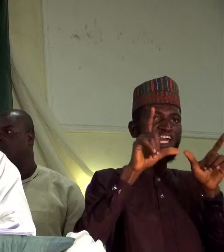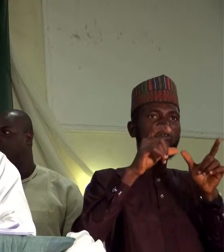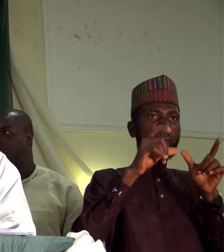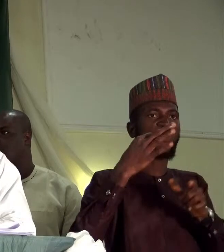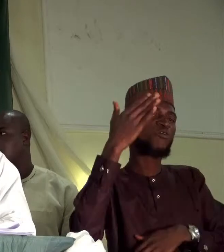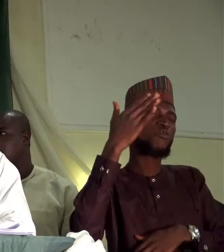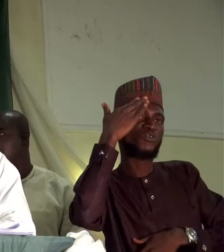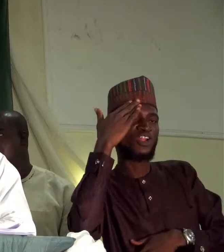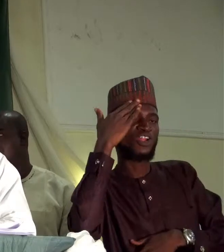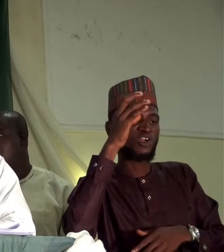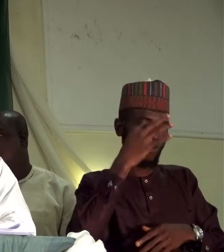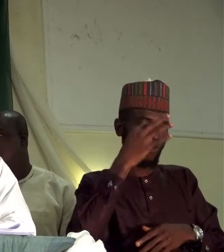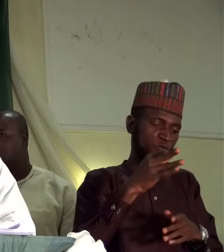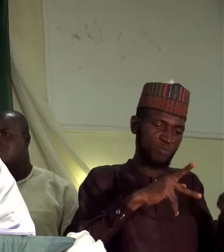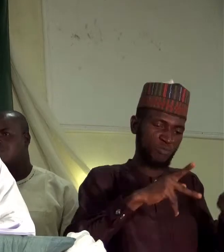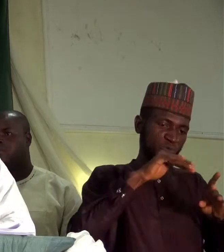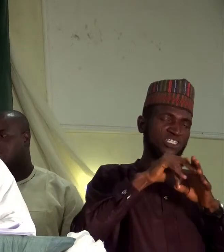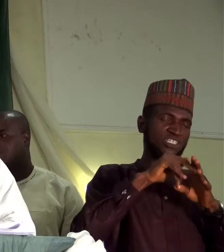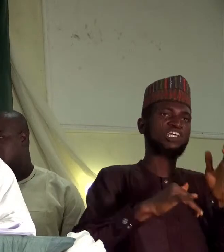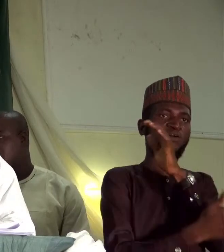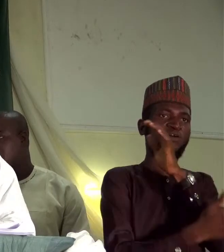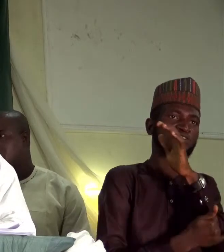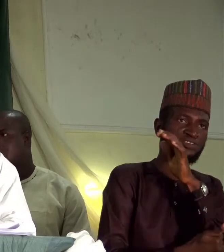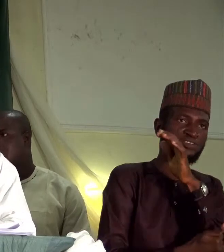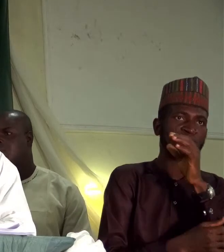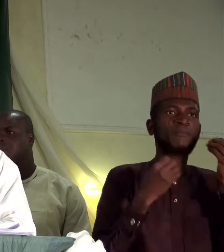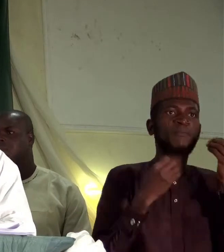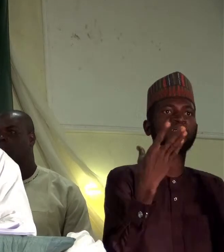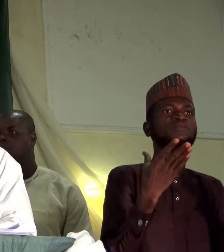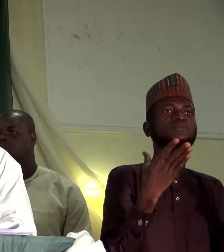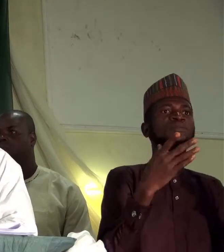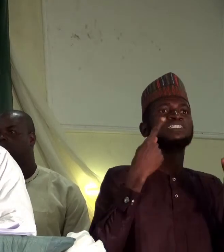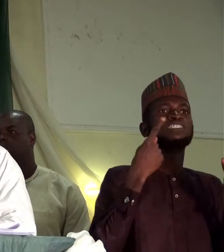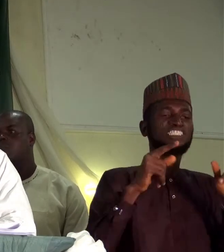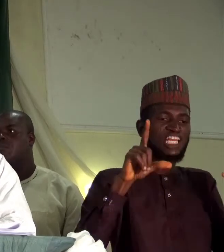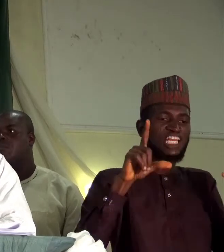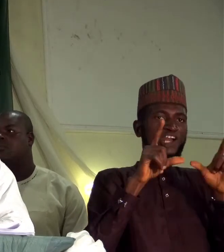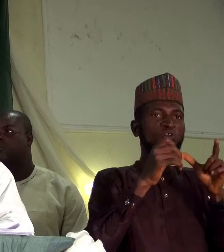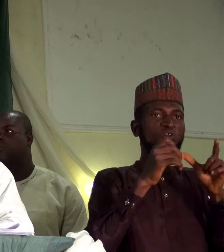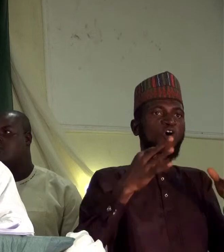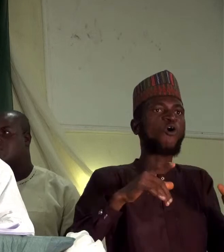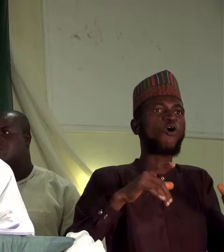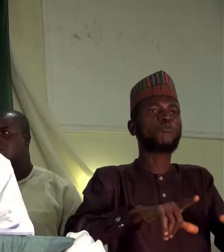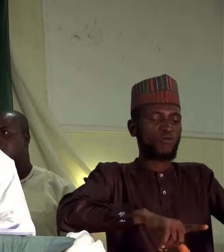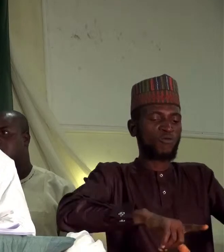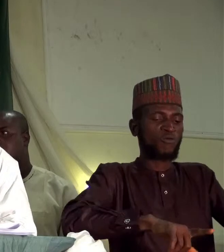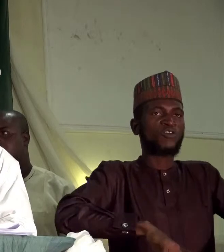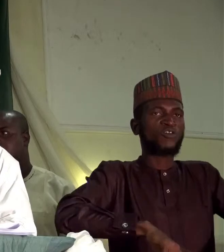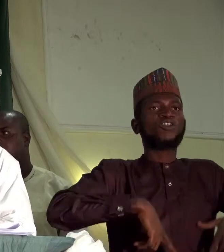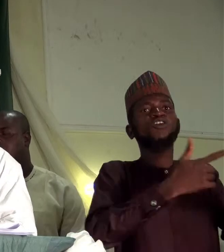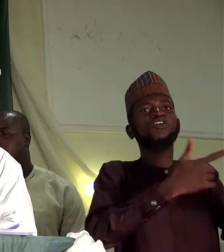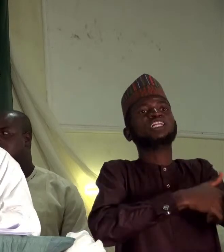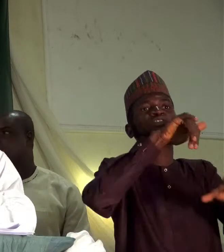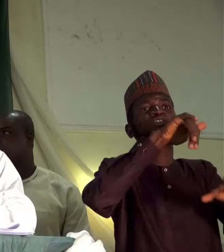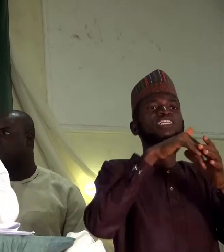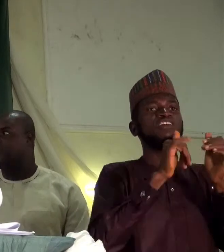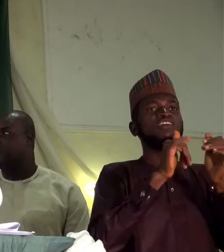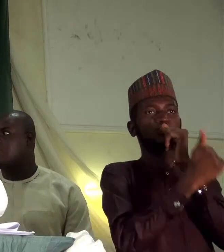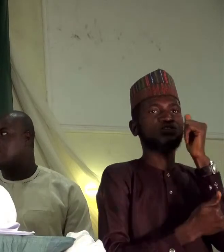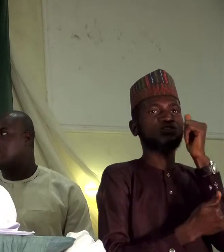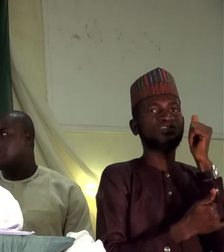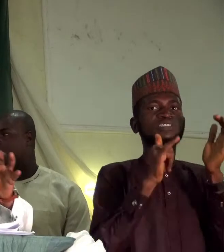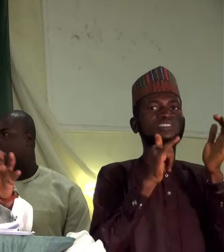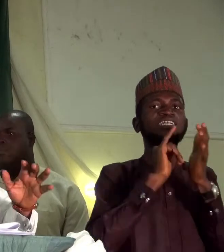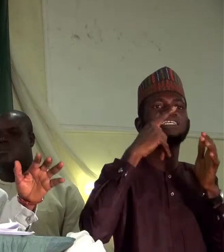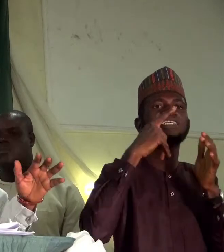ko mo lo ma ka bowl ni won se po si, life expectancy bowl emi o se gun si, ati be be lo awon ti won fi ma ma